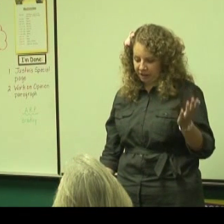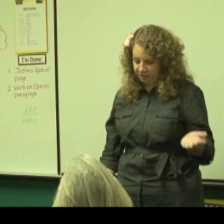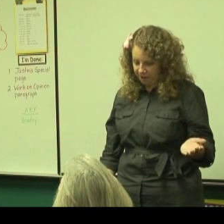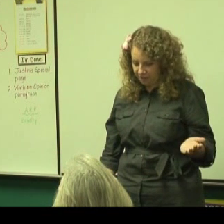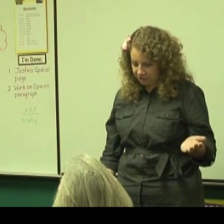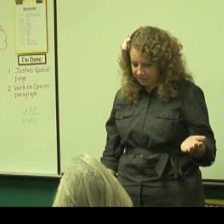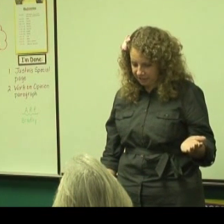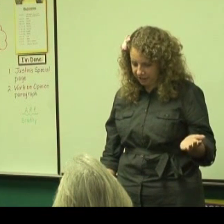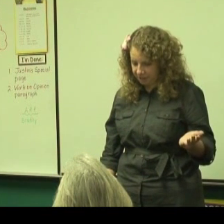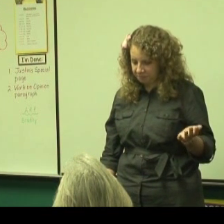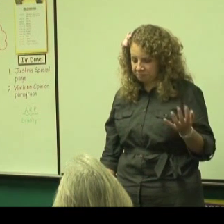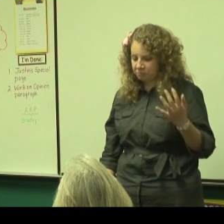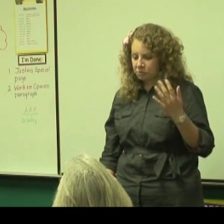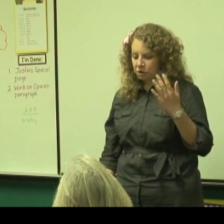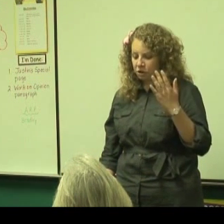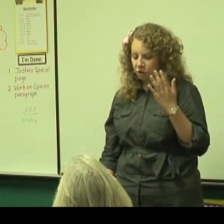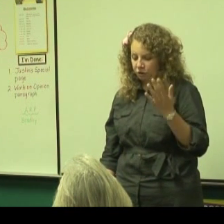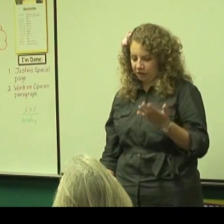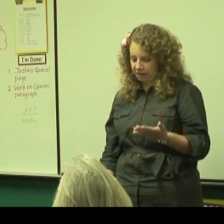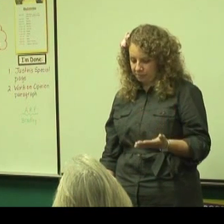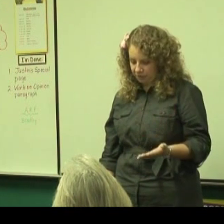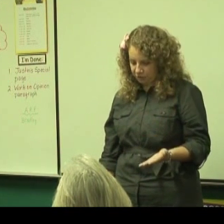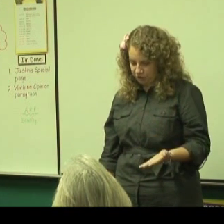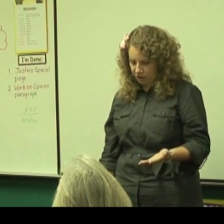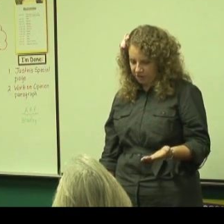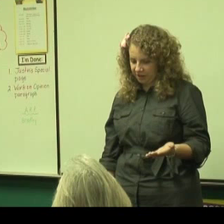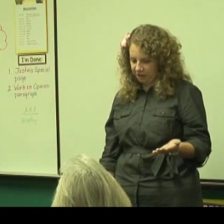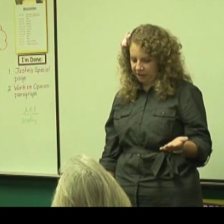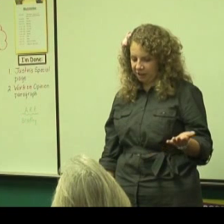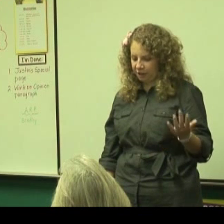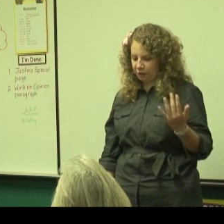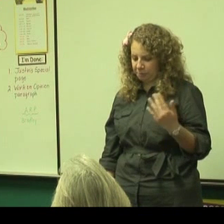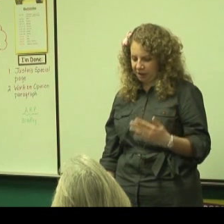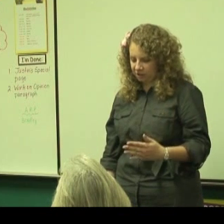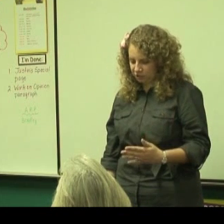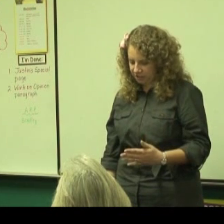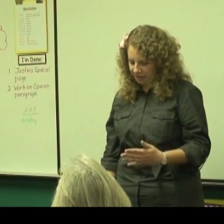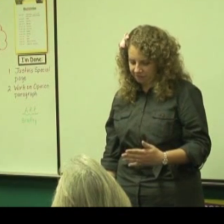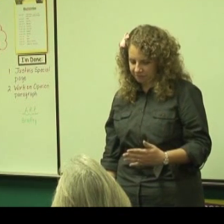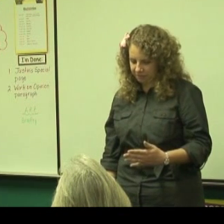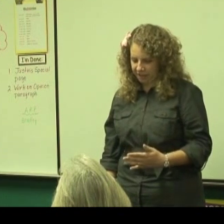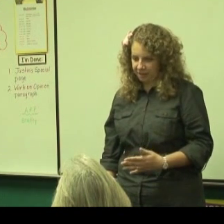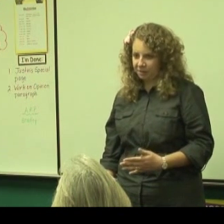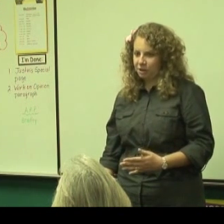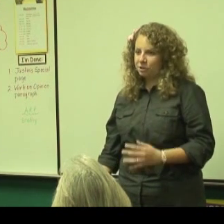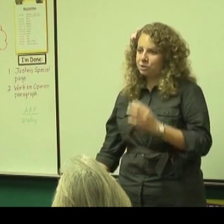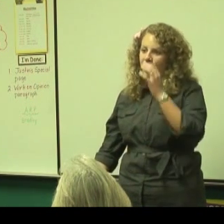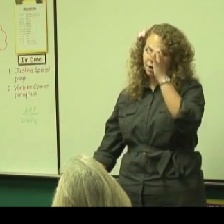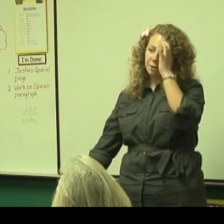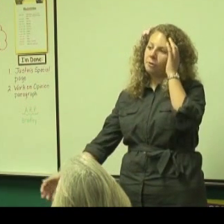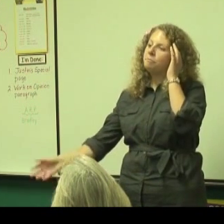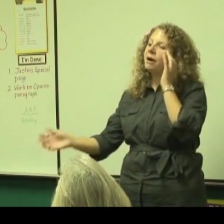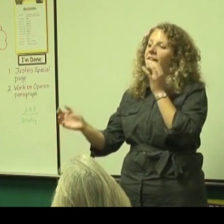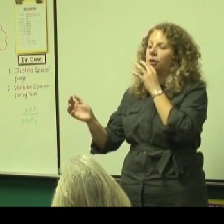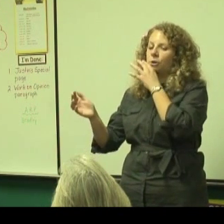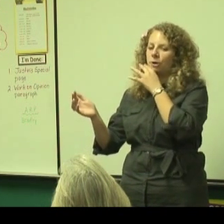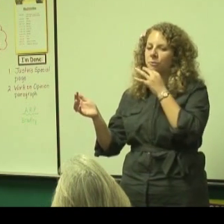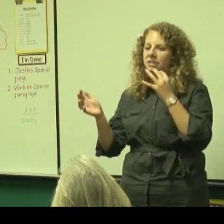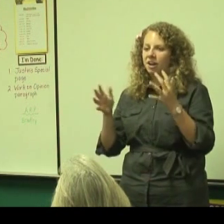grandfather is hearing. Her grandmother is hard of hearing, and her parents are deaf. Okay? So, but who are we